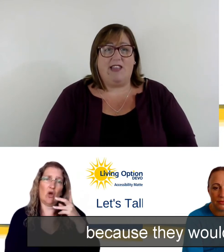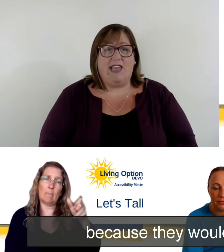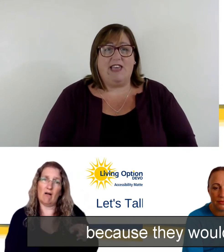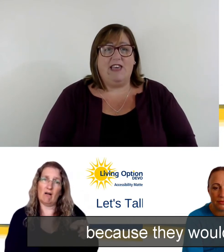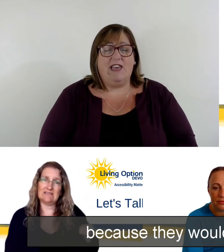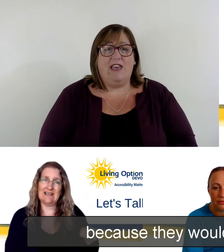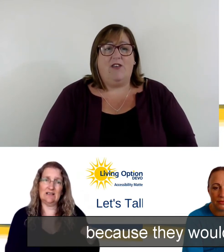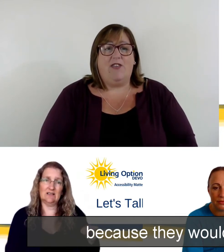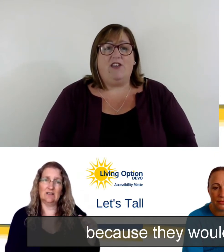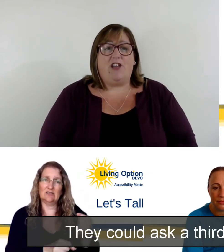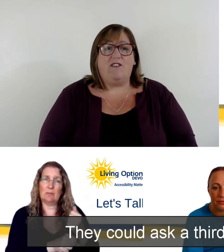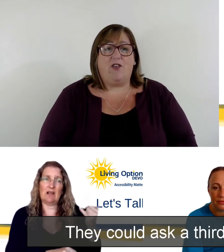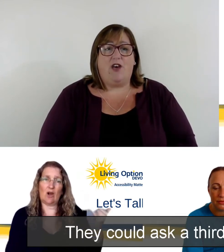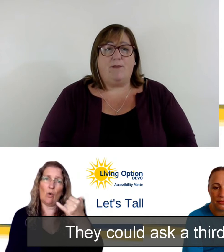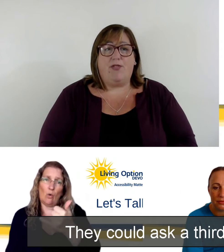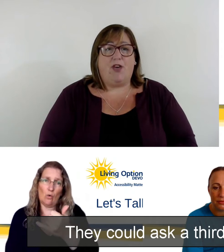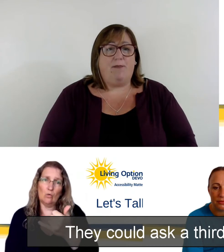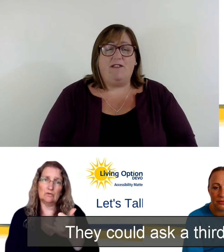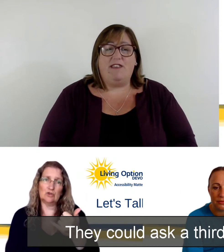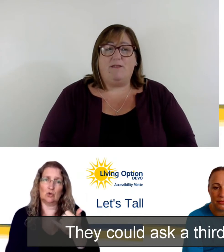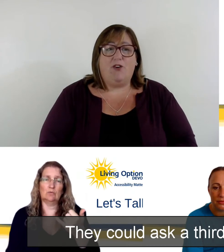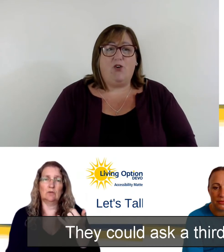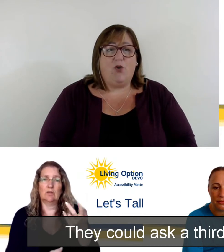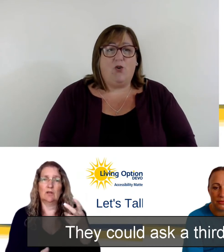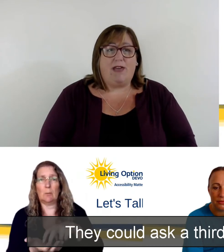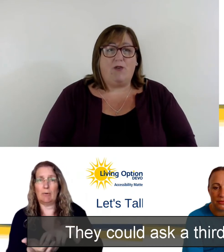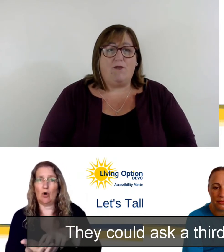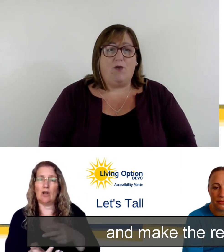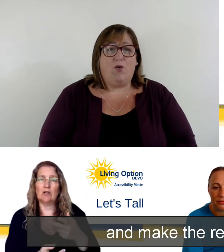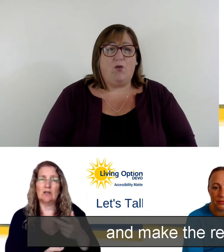like counselling. They could ask a third party to make a